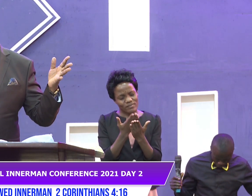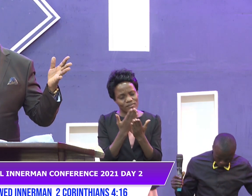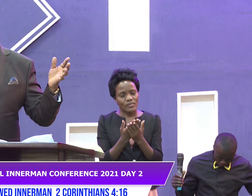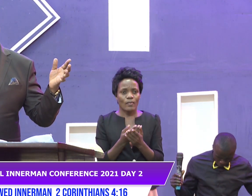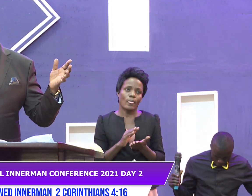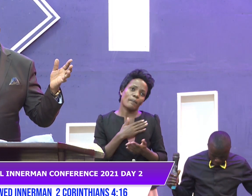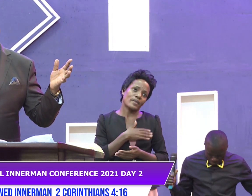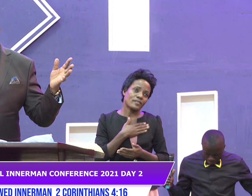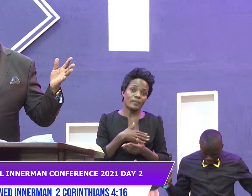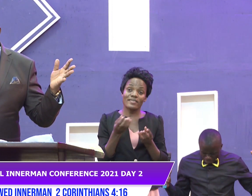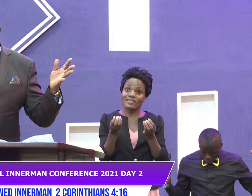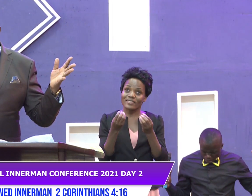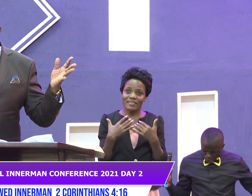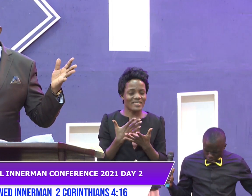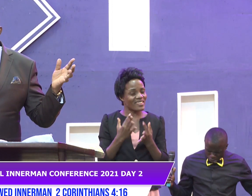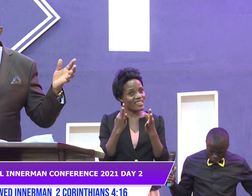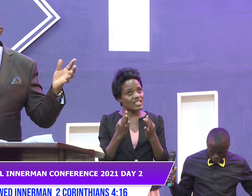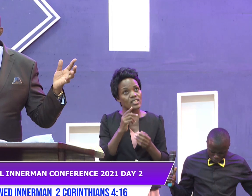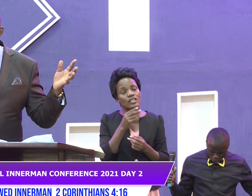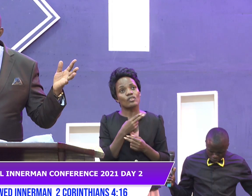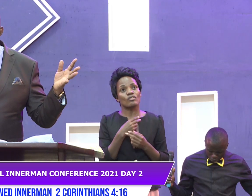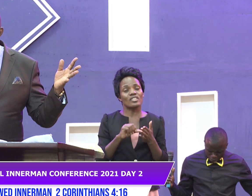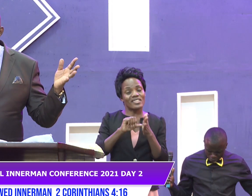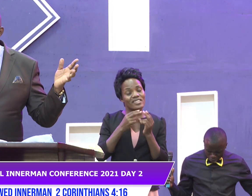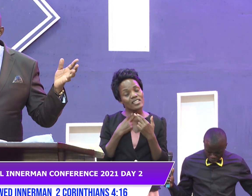Holy Spirit, what it takes, we ask of it from